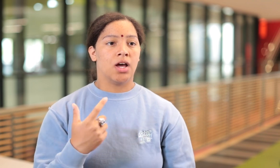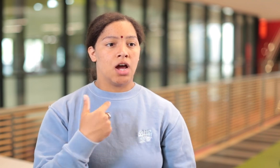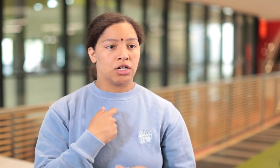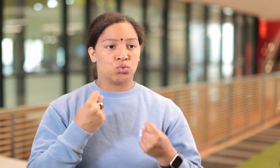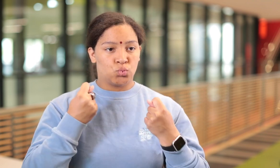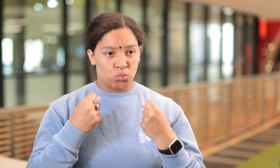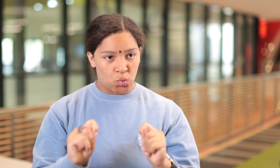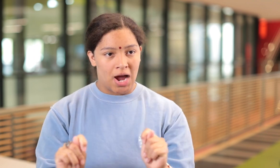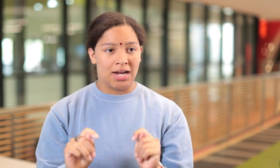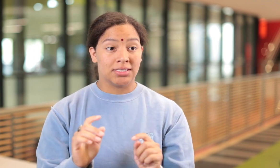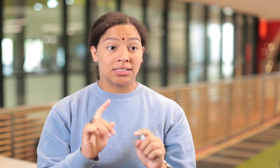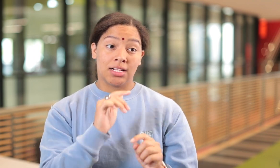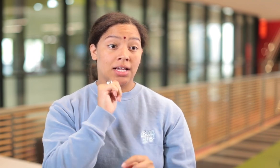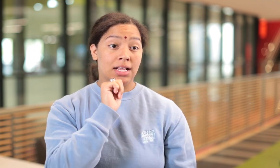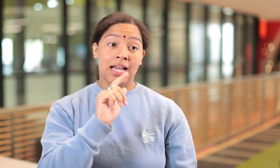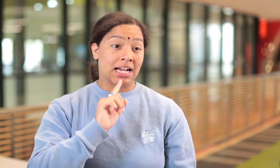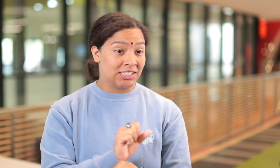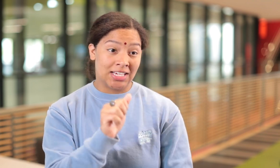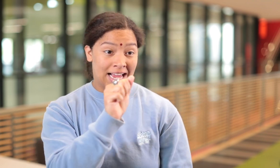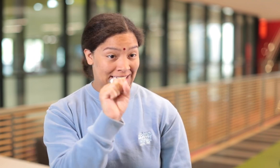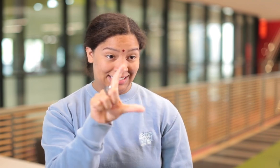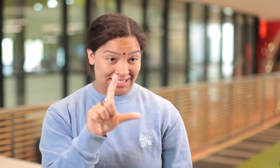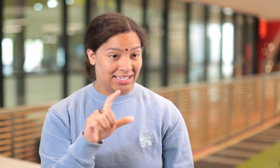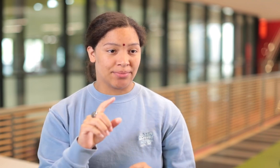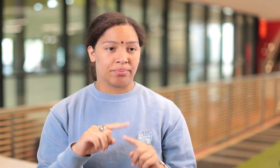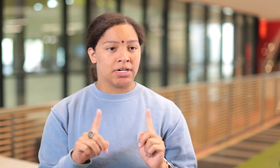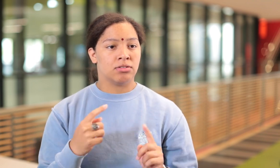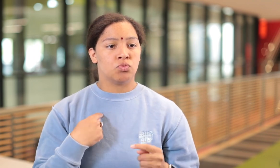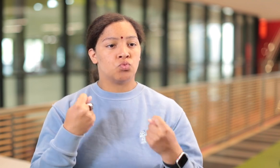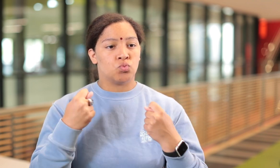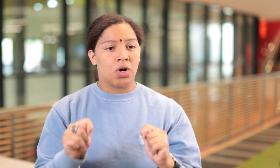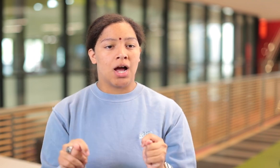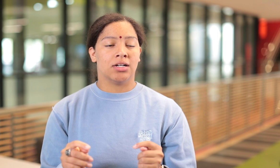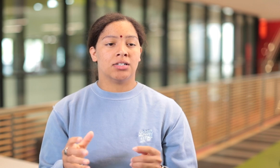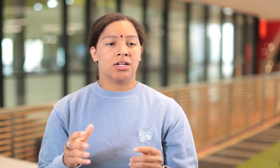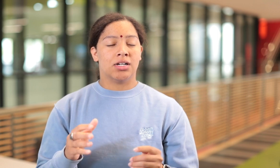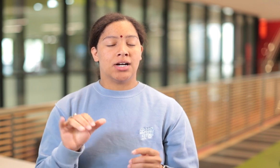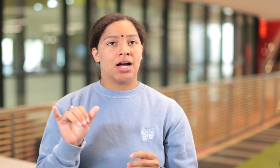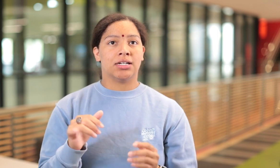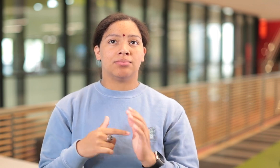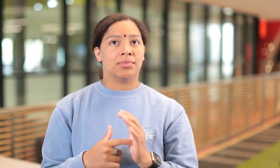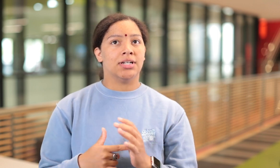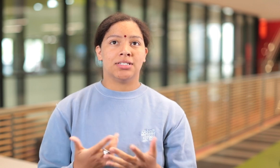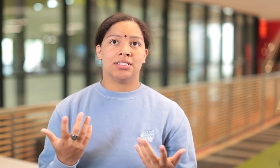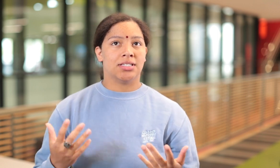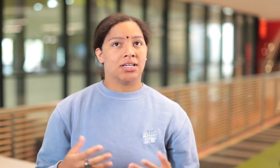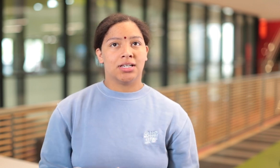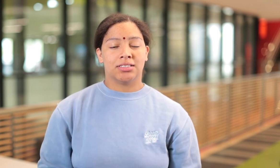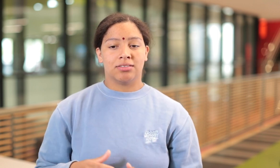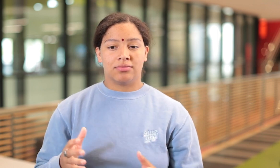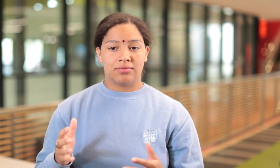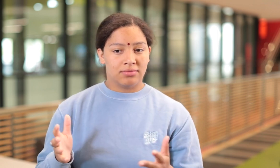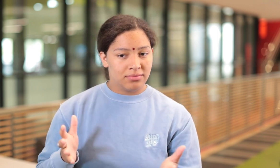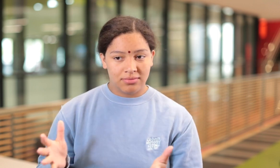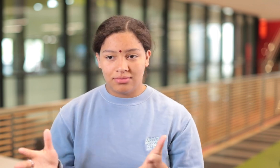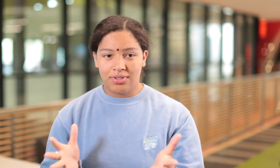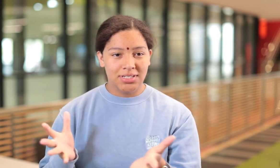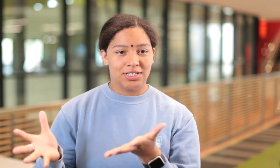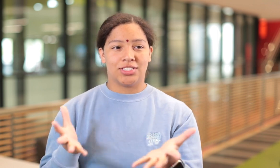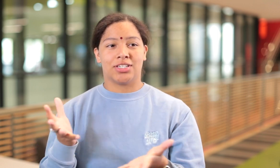other deaf individuals they don't use ASL and so we really tried to communicate